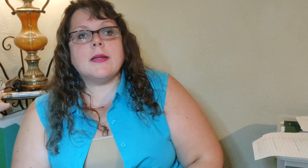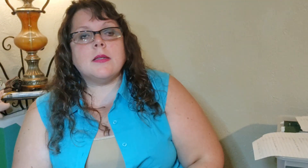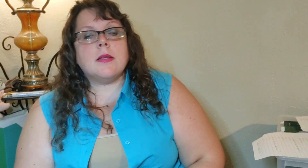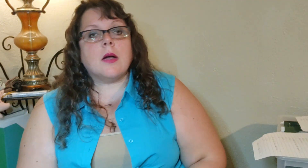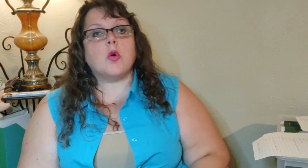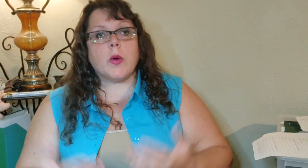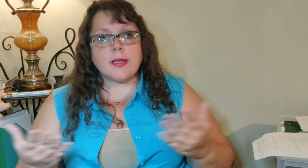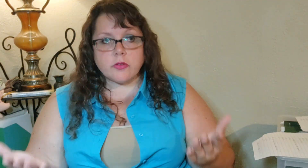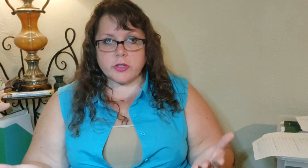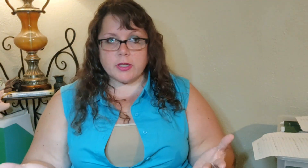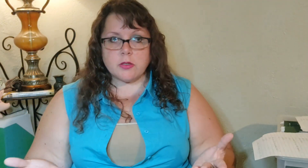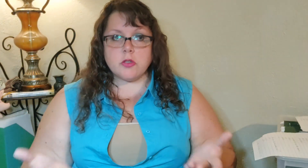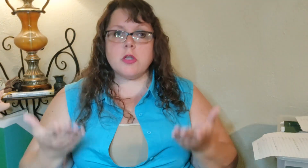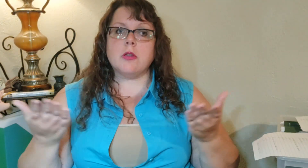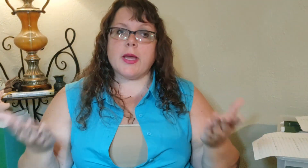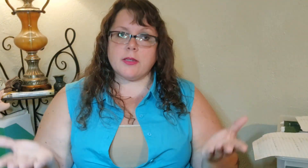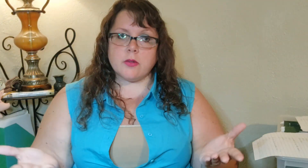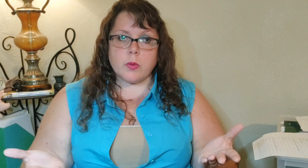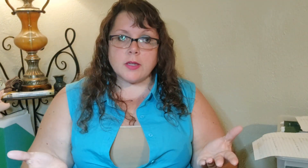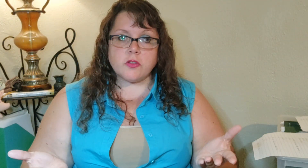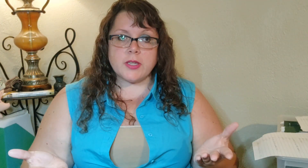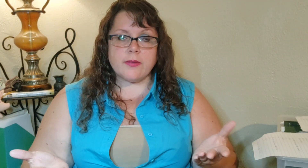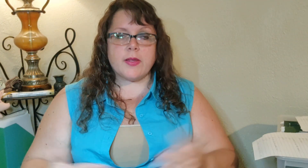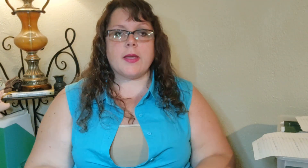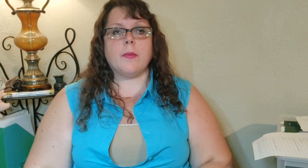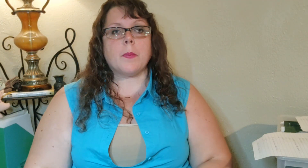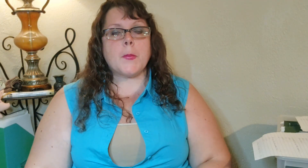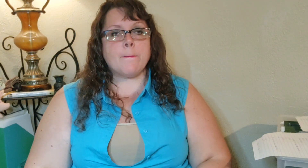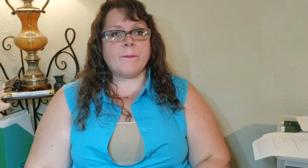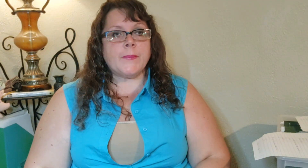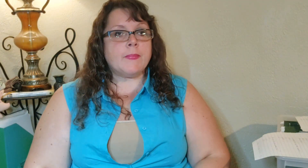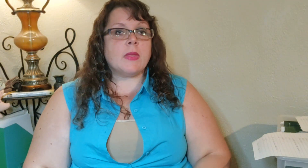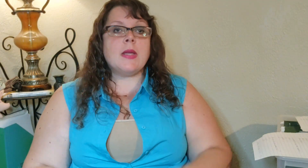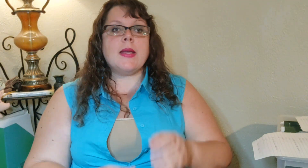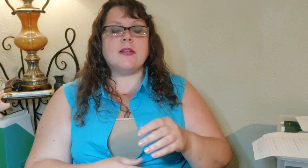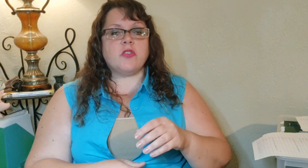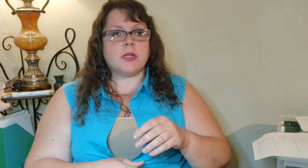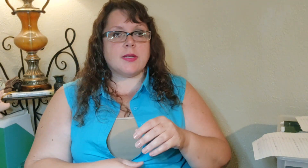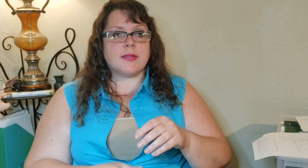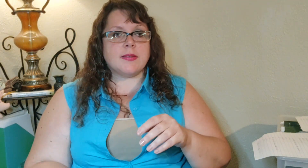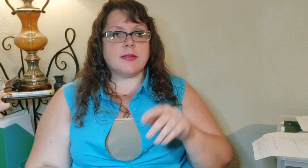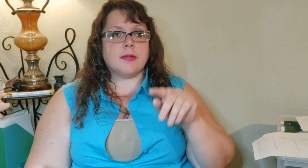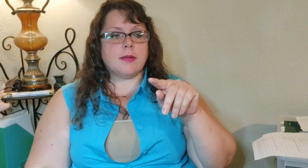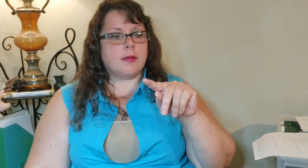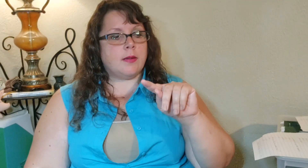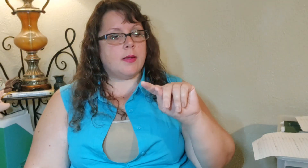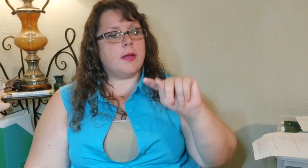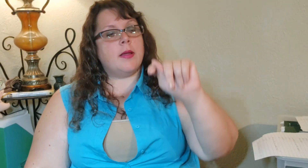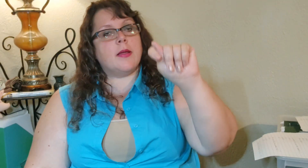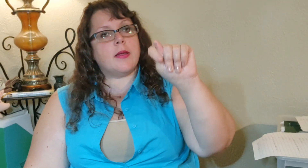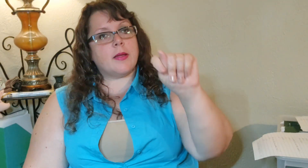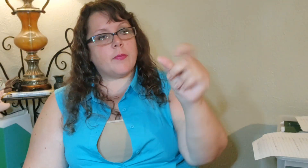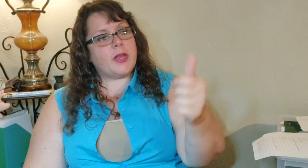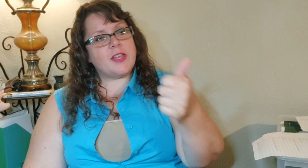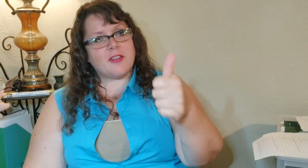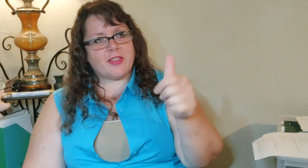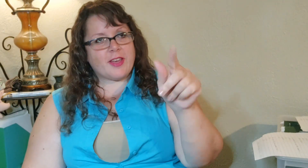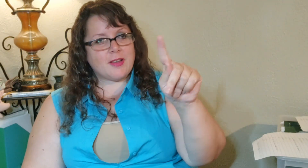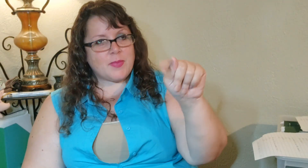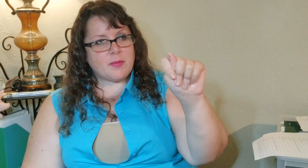And a question, do you like to watch TV? It's just putting your thumb in